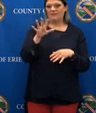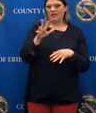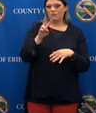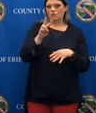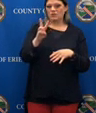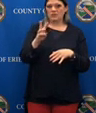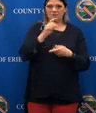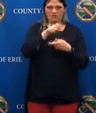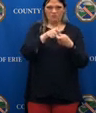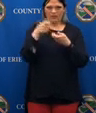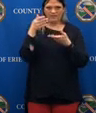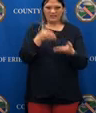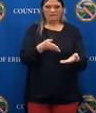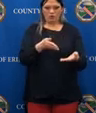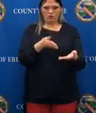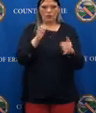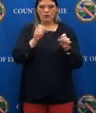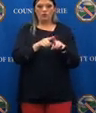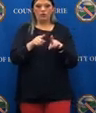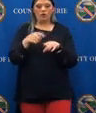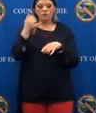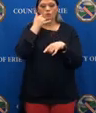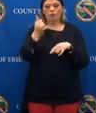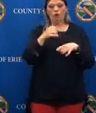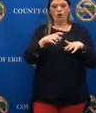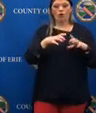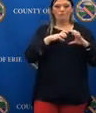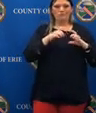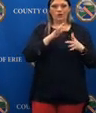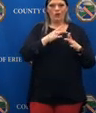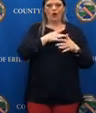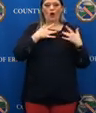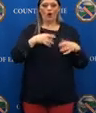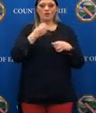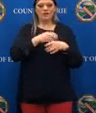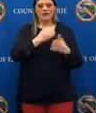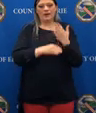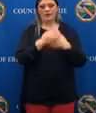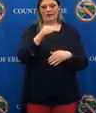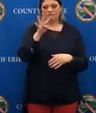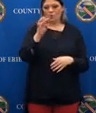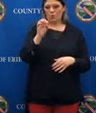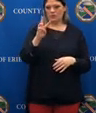specific deliveries, but you can also call Hearts and Hands at